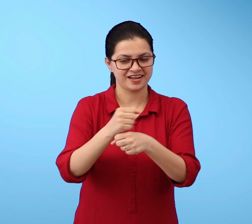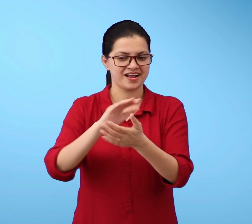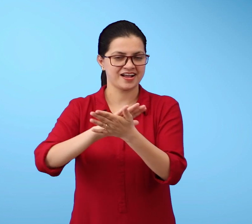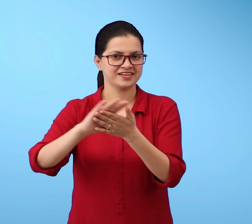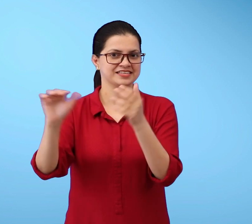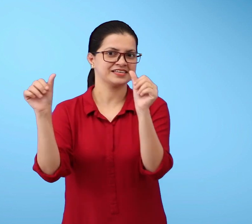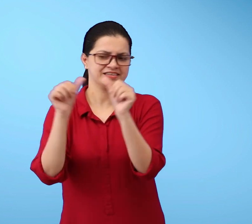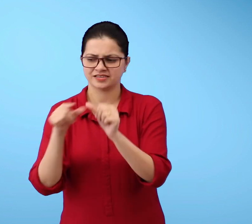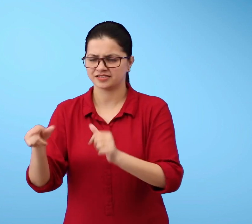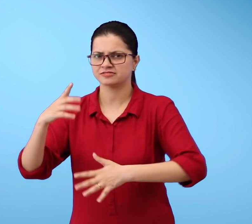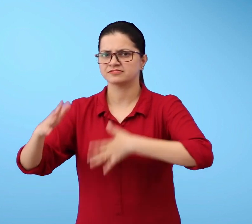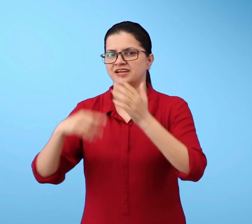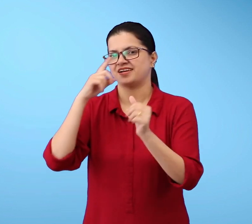School Trip.